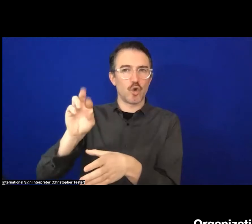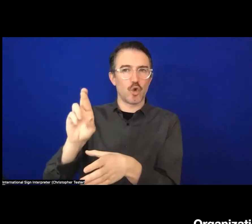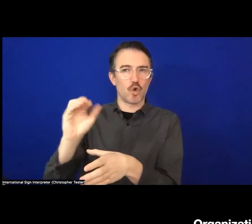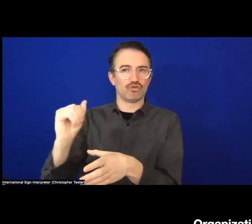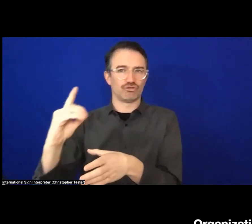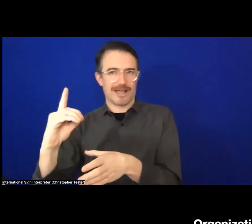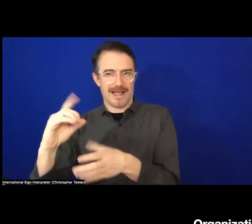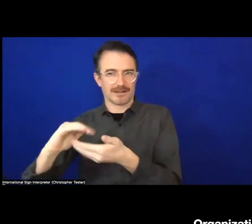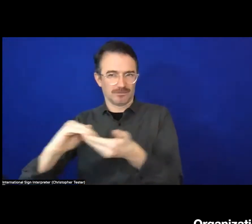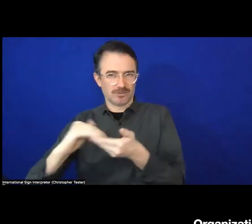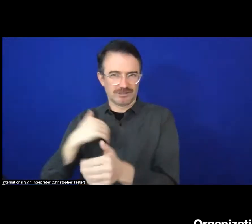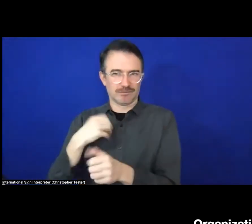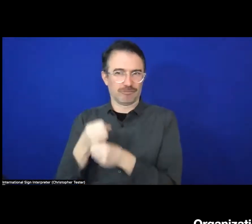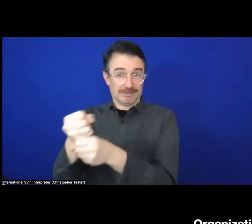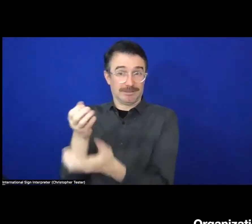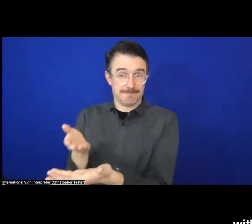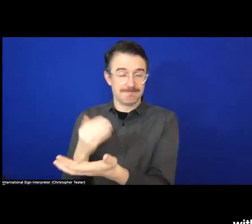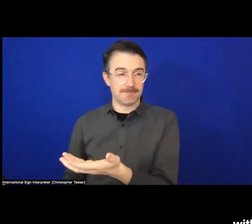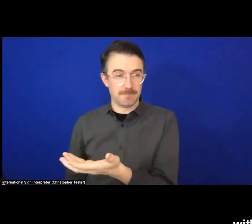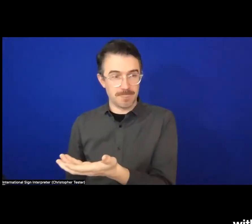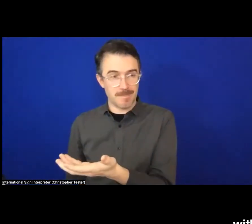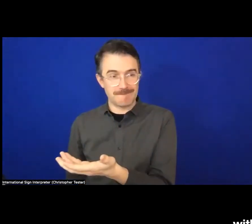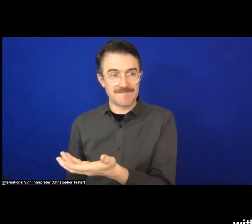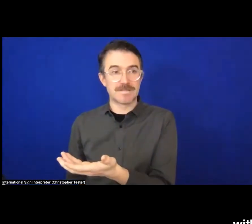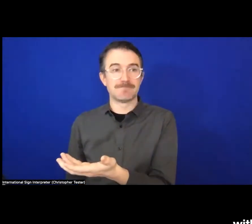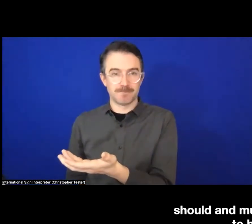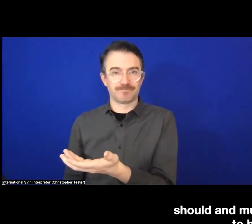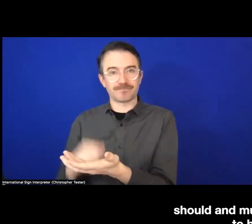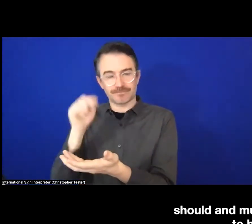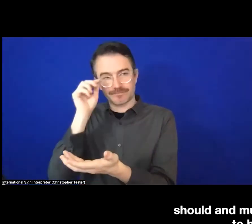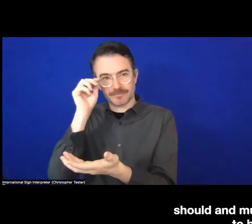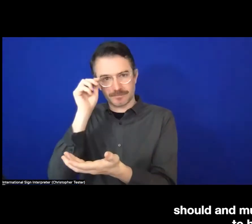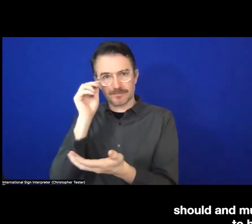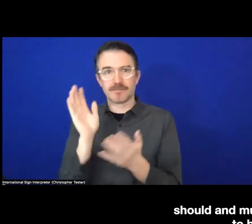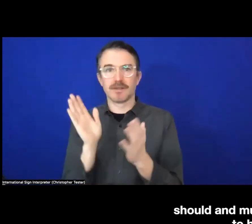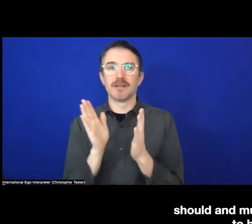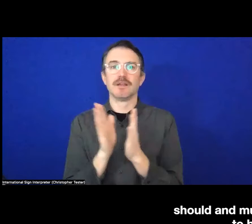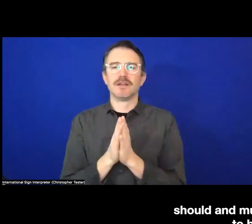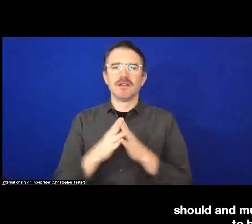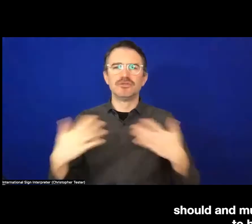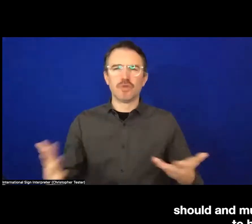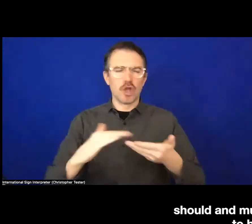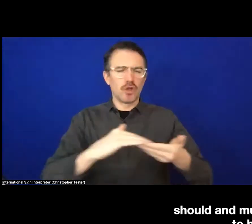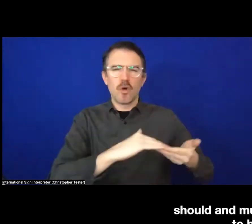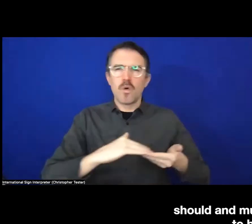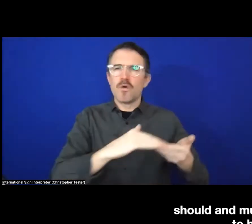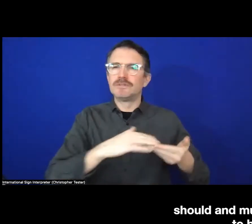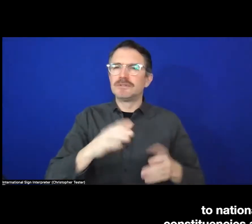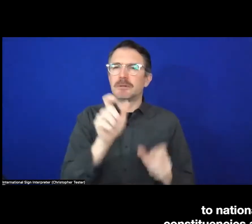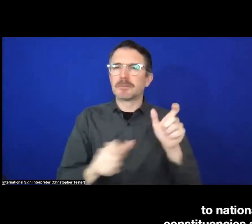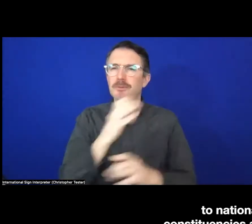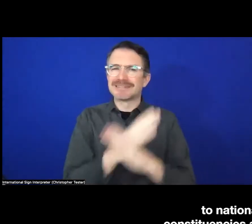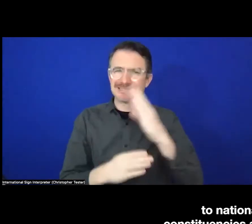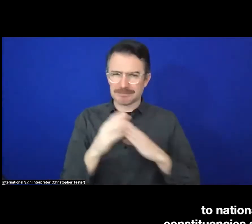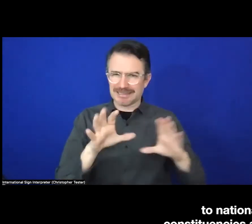Organization of people with disability should and must have the capacity